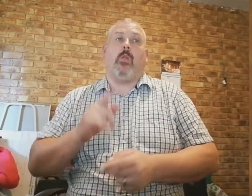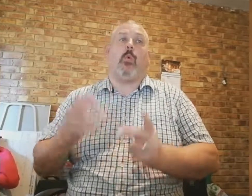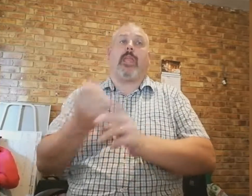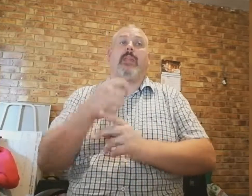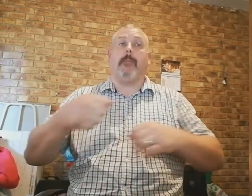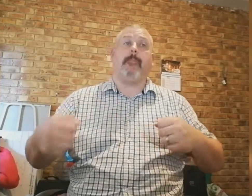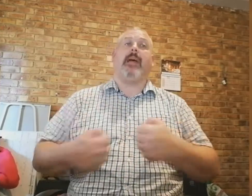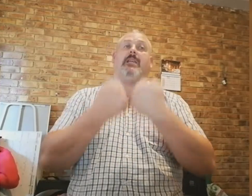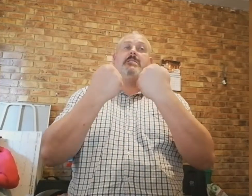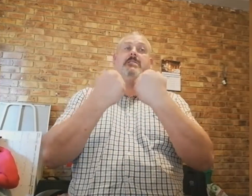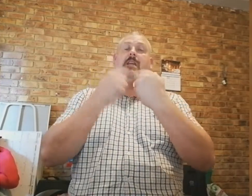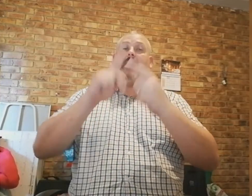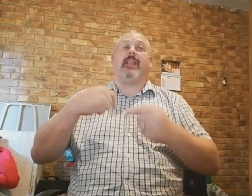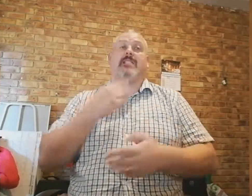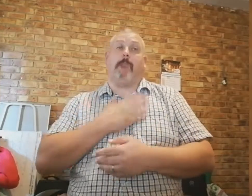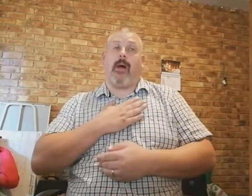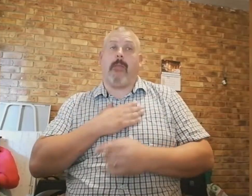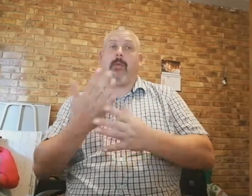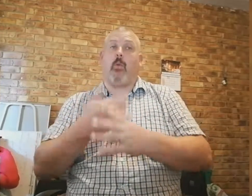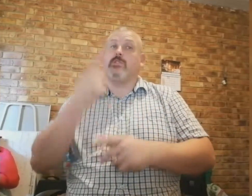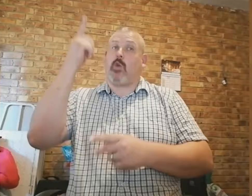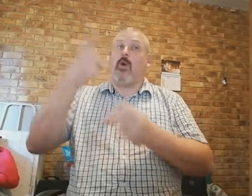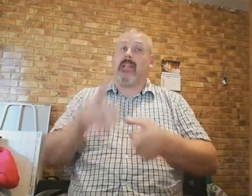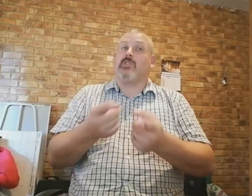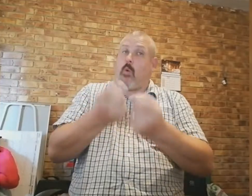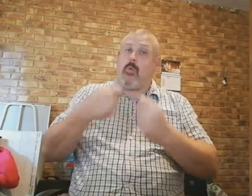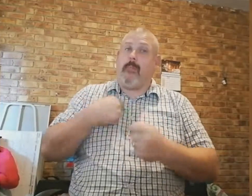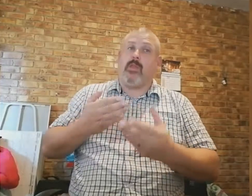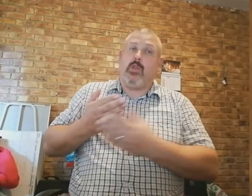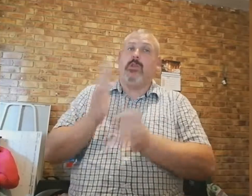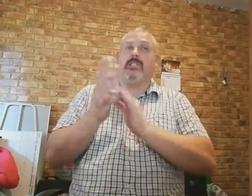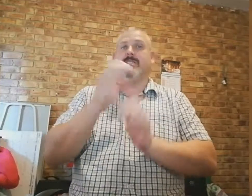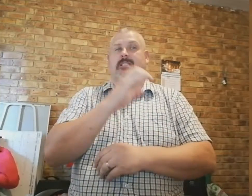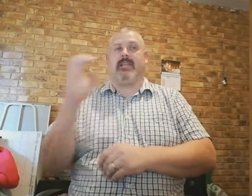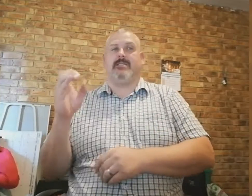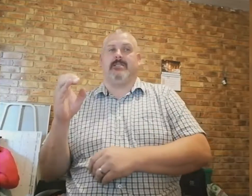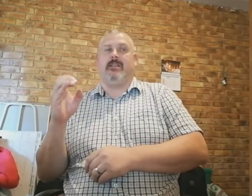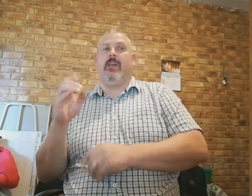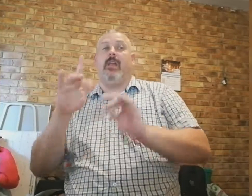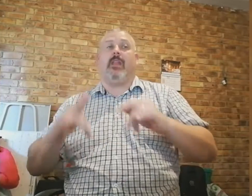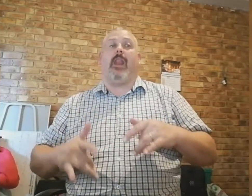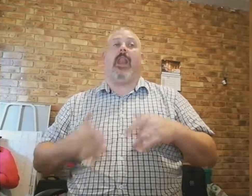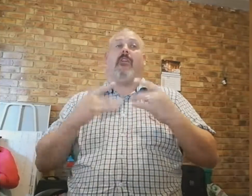to get the prize of his mind because God has called me to Jesus Christ, the life